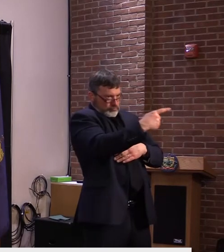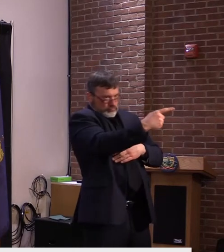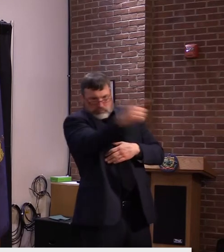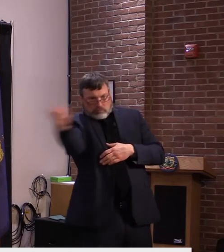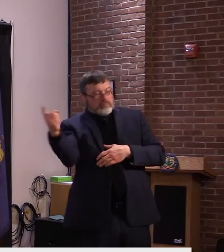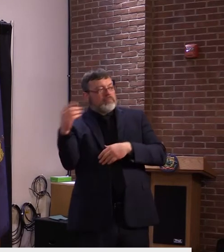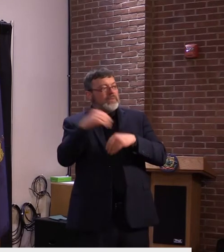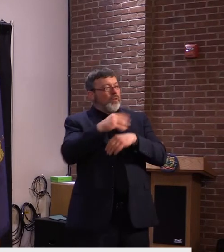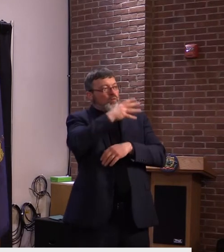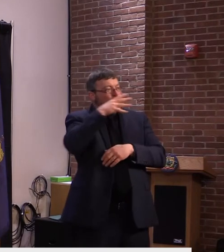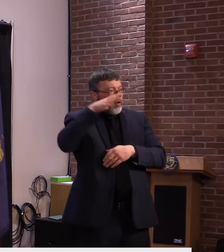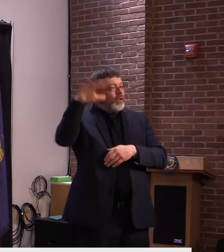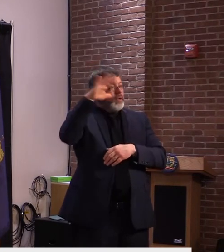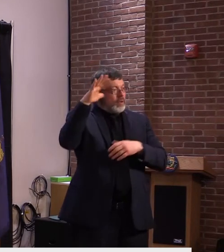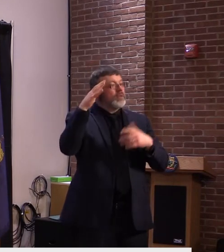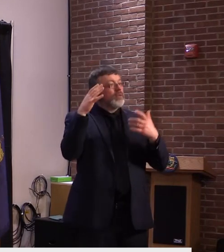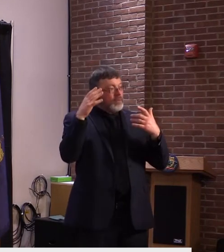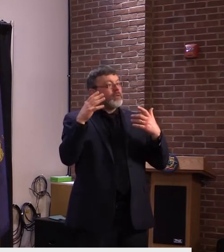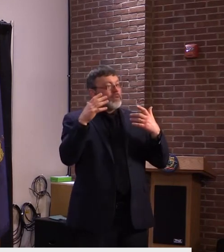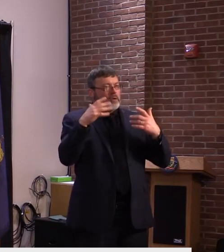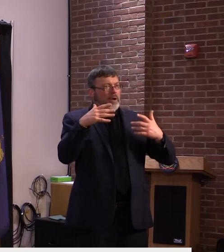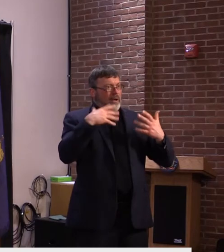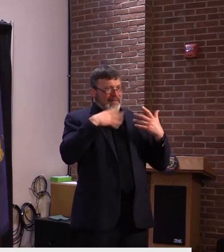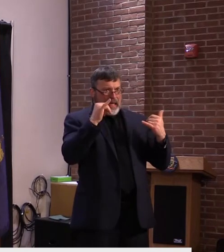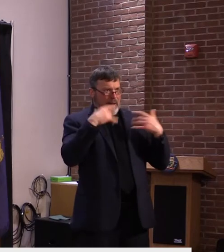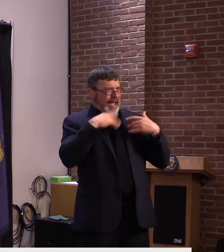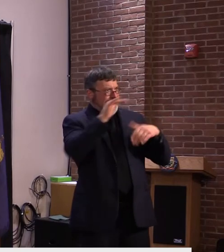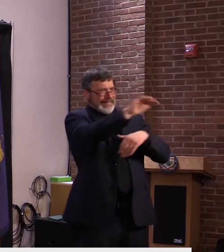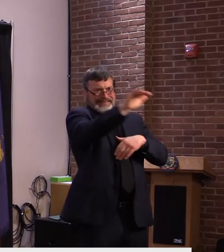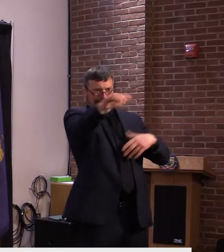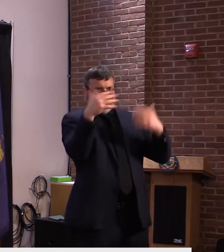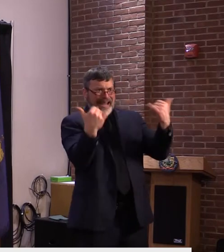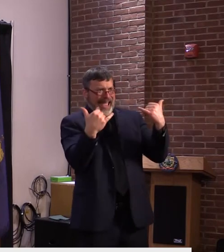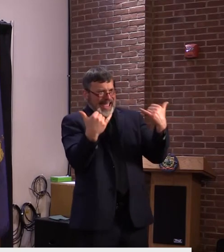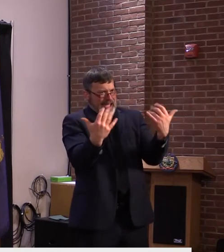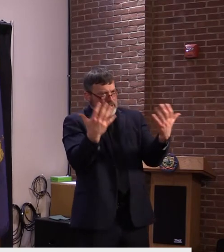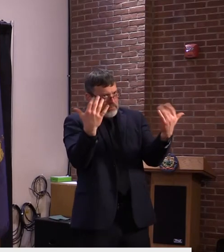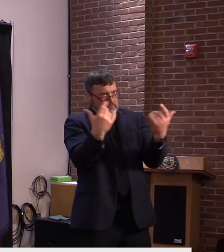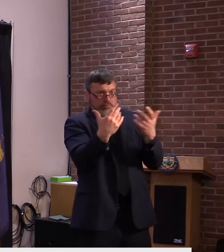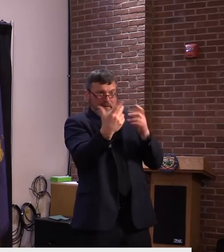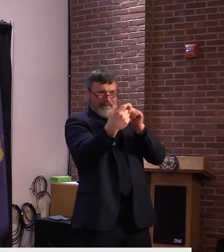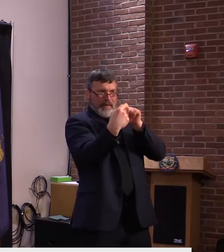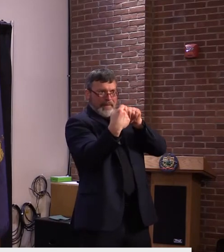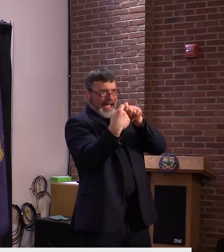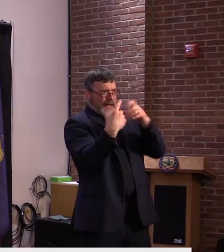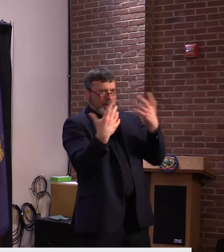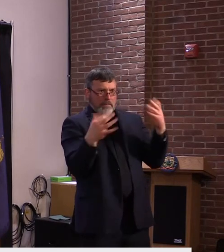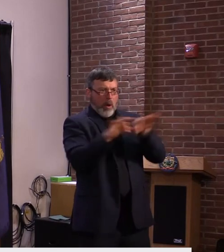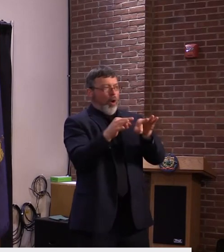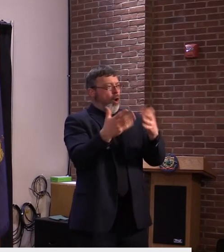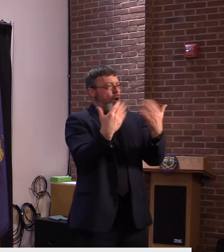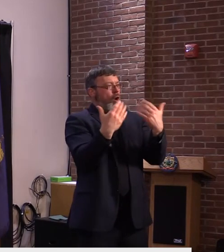have any thoughts on it, they should contact their legislator and let them be known.